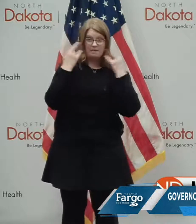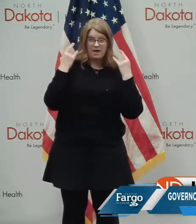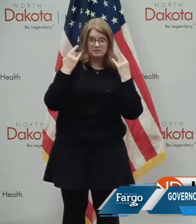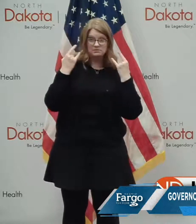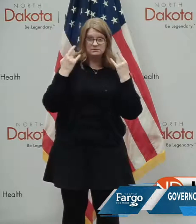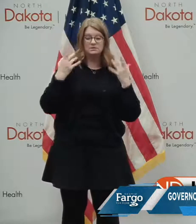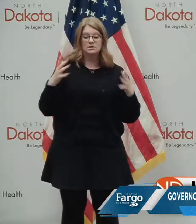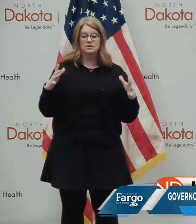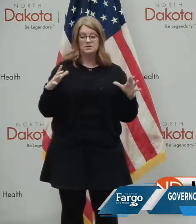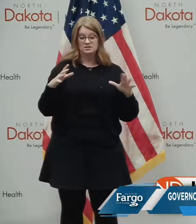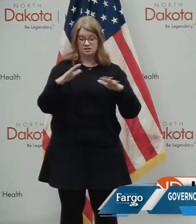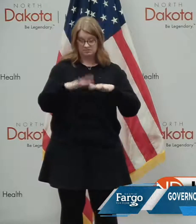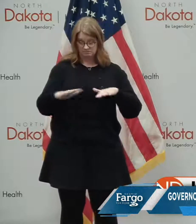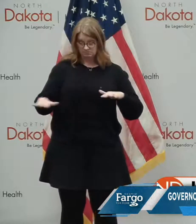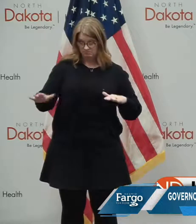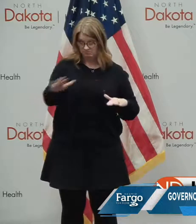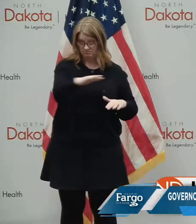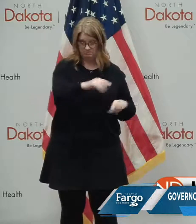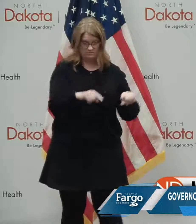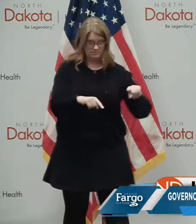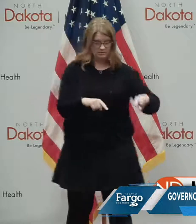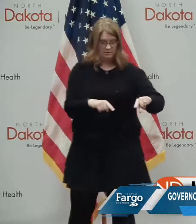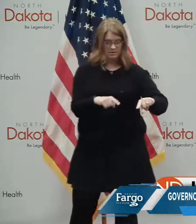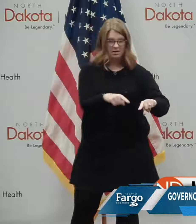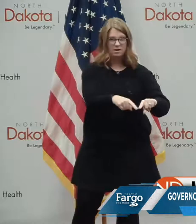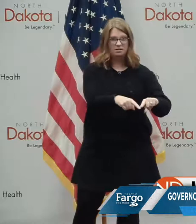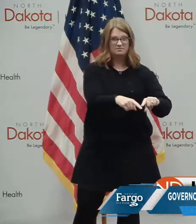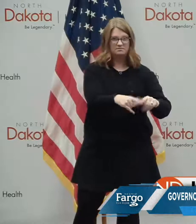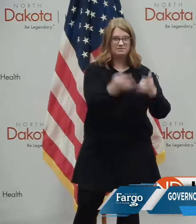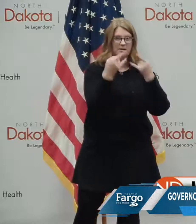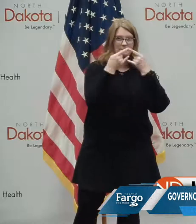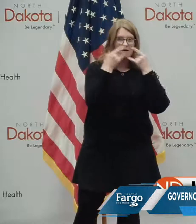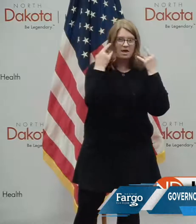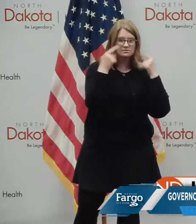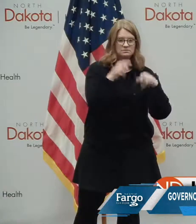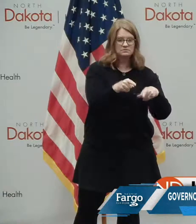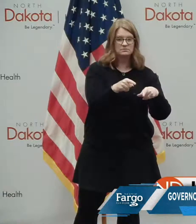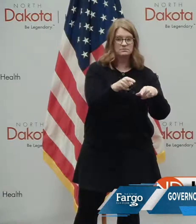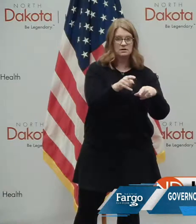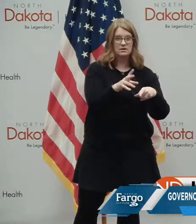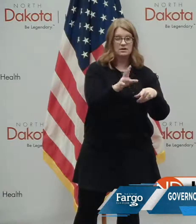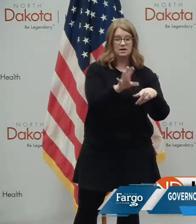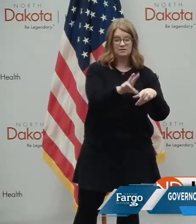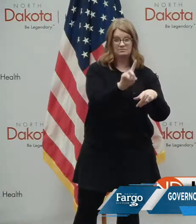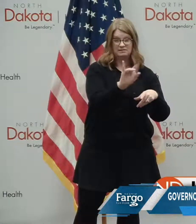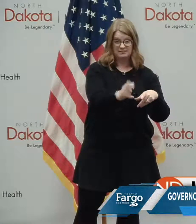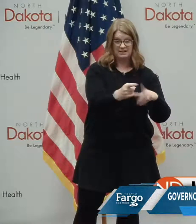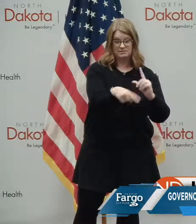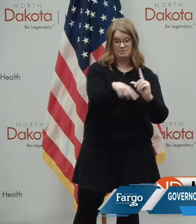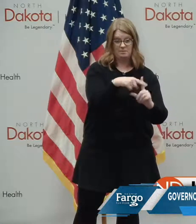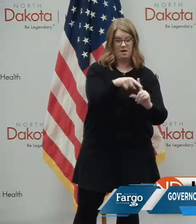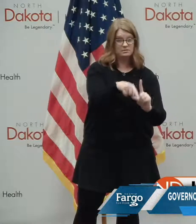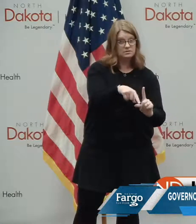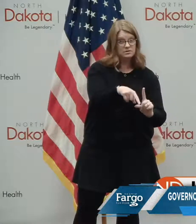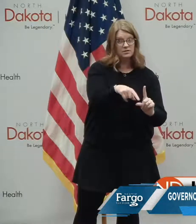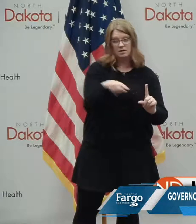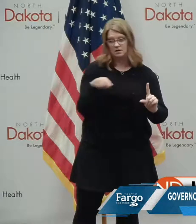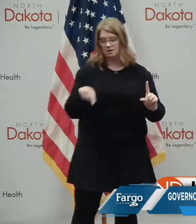does become diagnosed, if they were masked all the while they're in school and they're in close contact with their